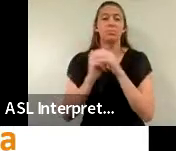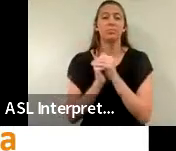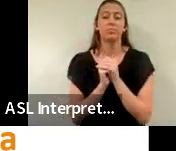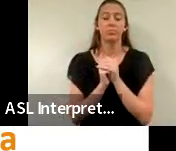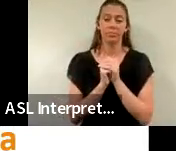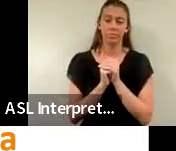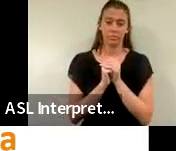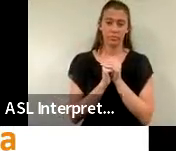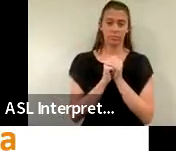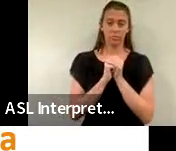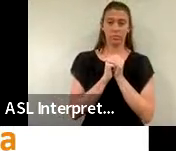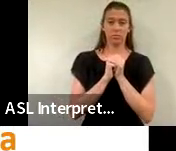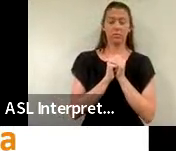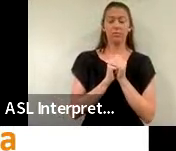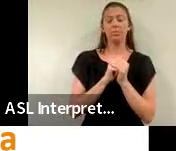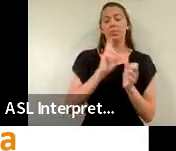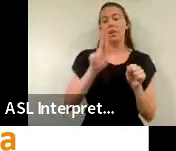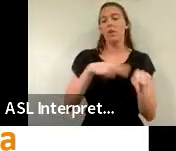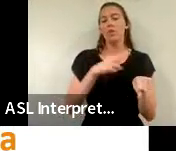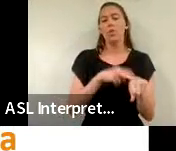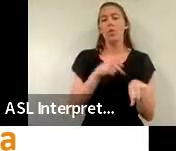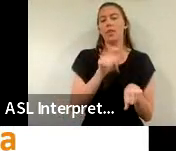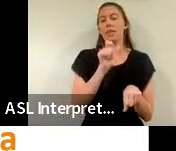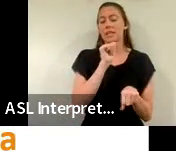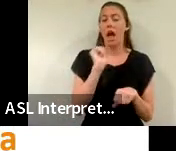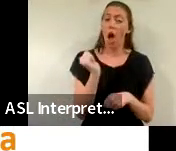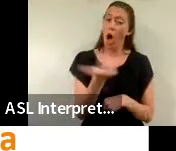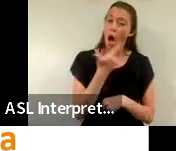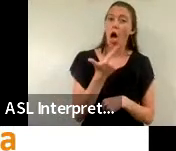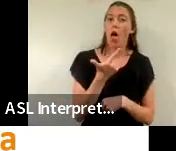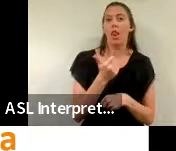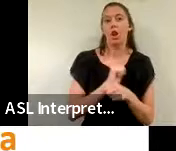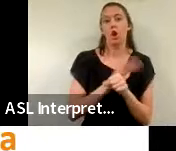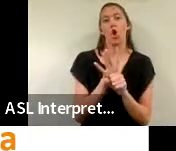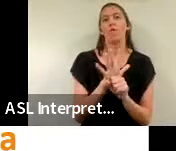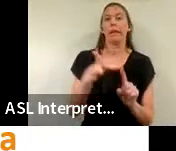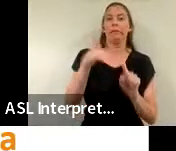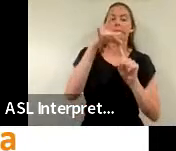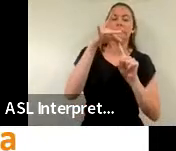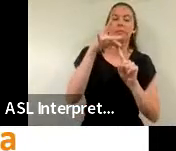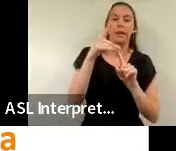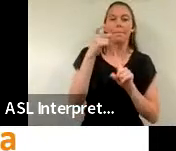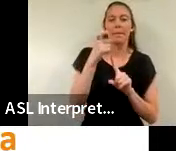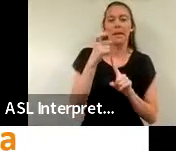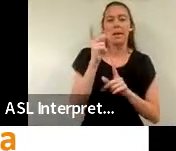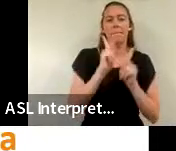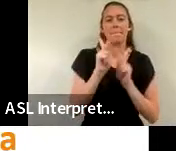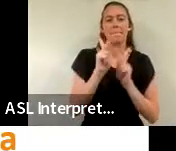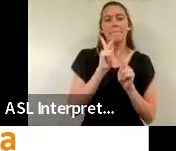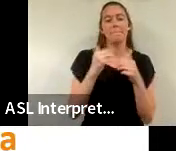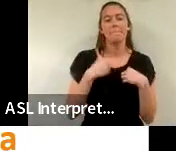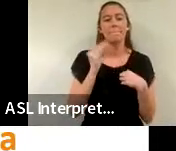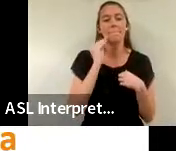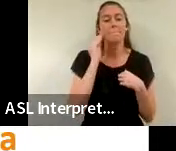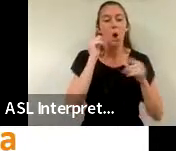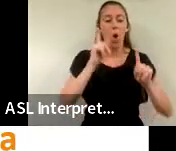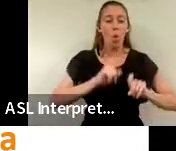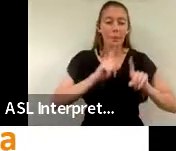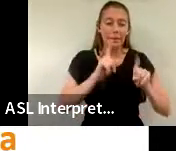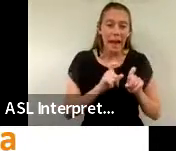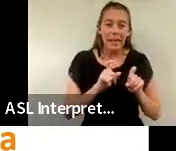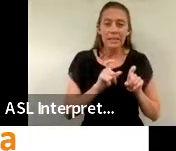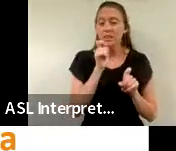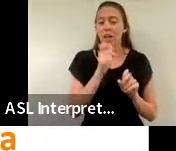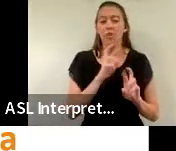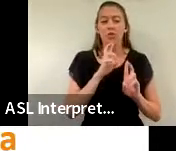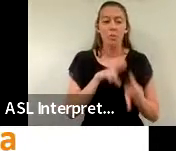the infections in Alameda County or even home testing. We know testing rates change during this time frame, but nevertheless, the take-home